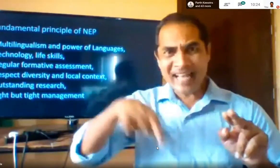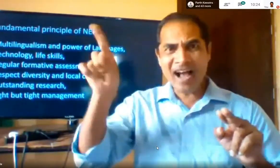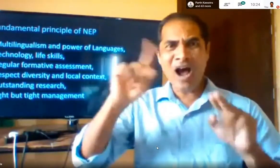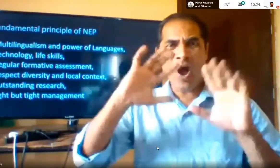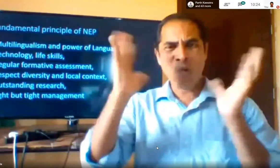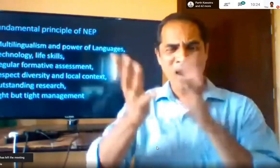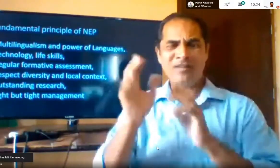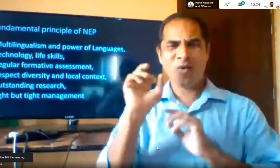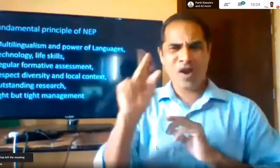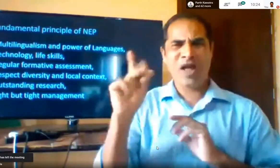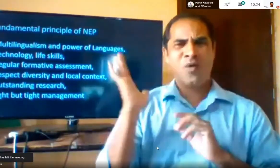fully.